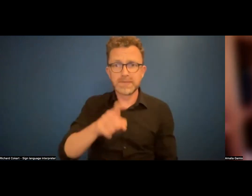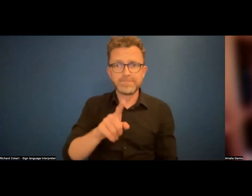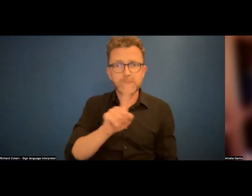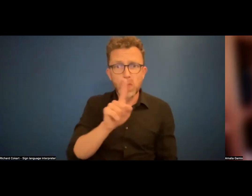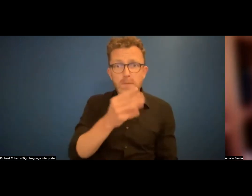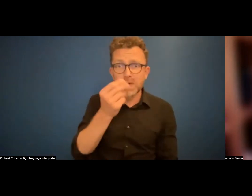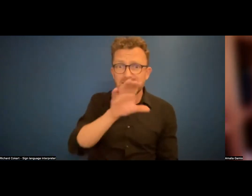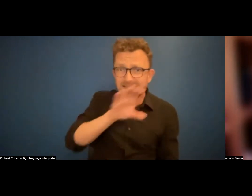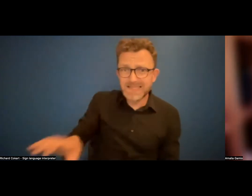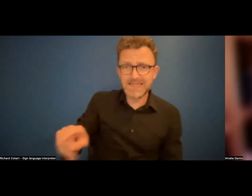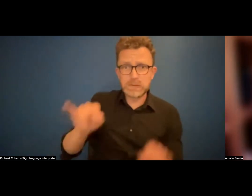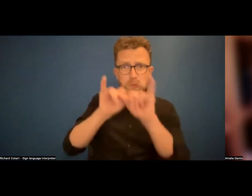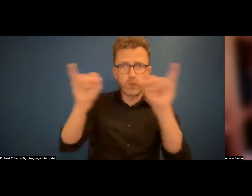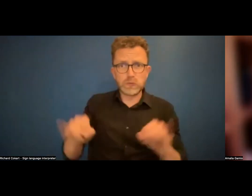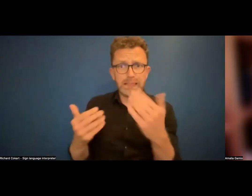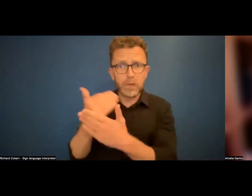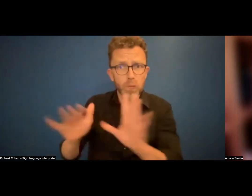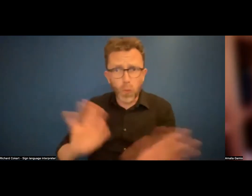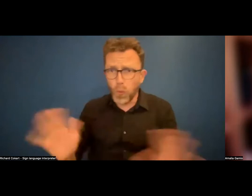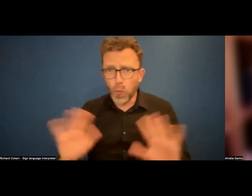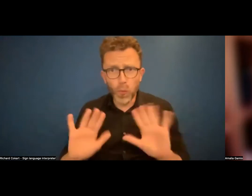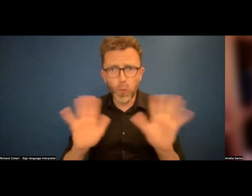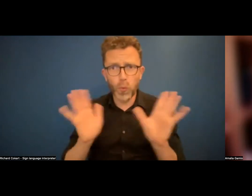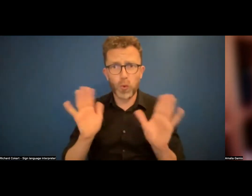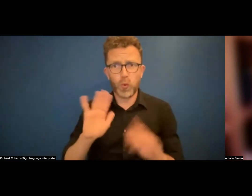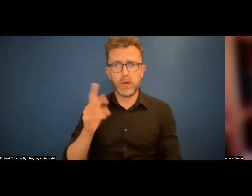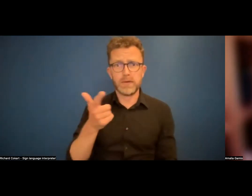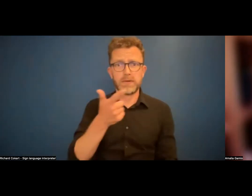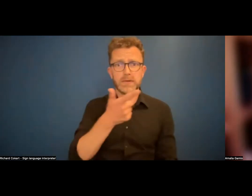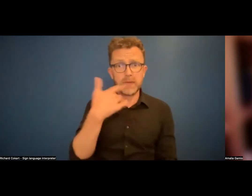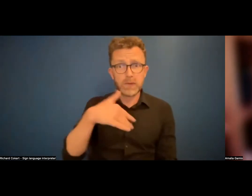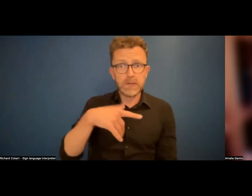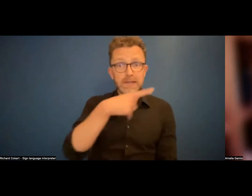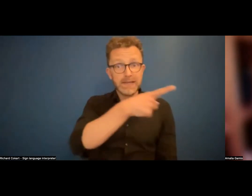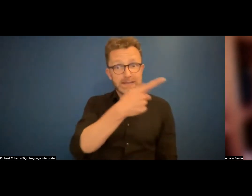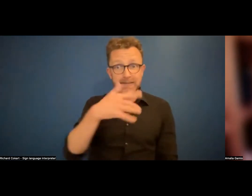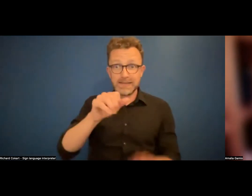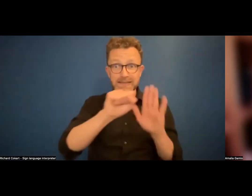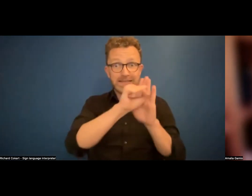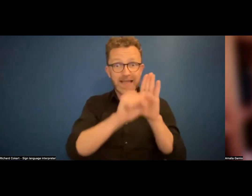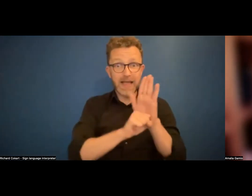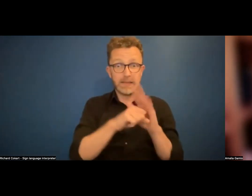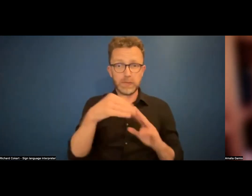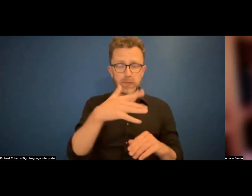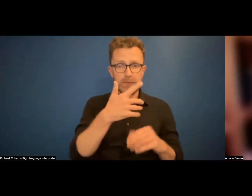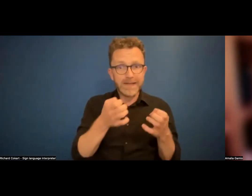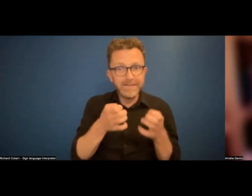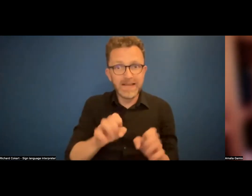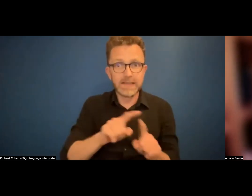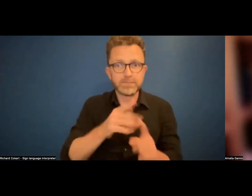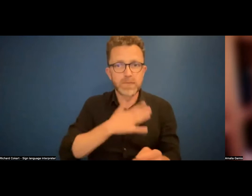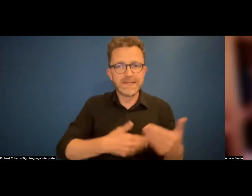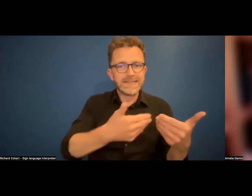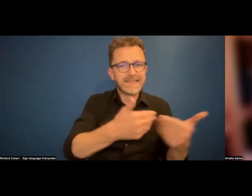help them to be included in their society. They highlight the importance